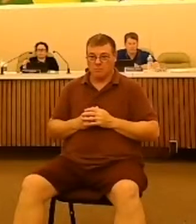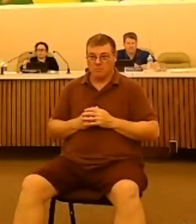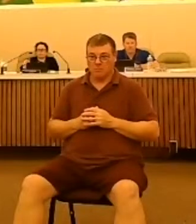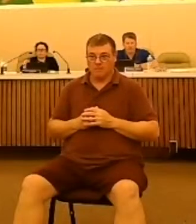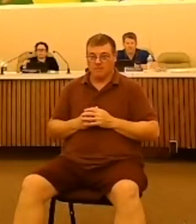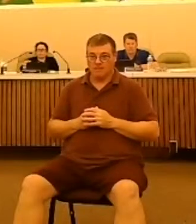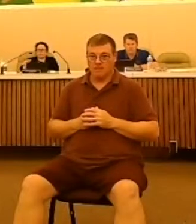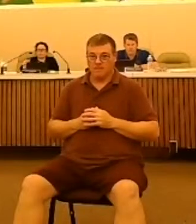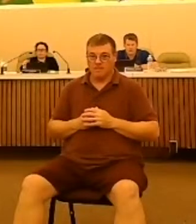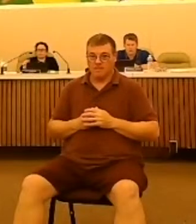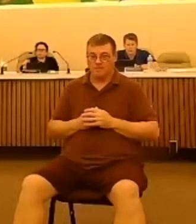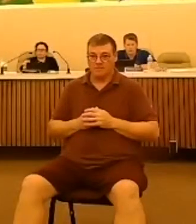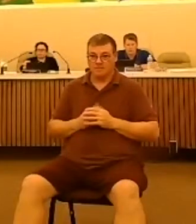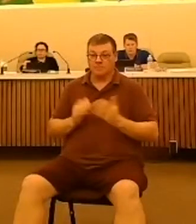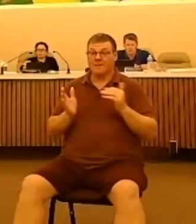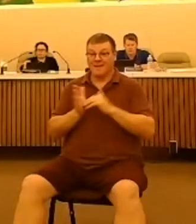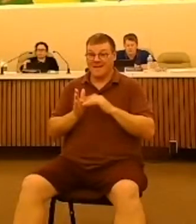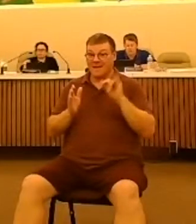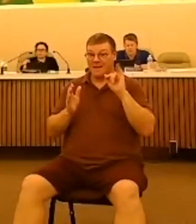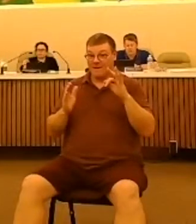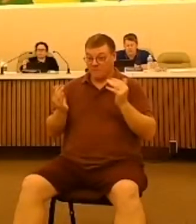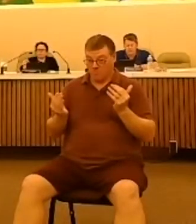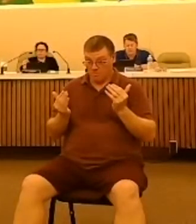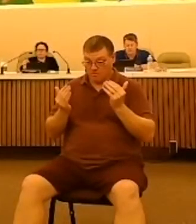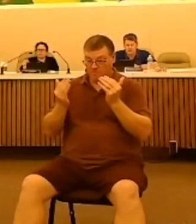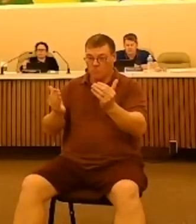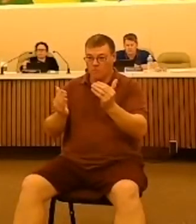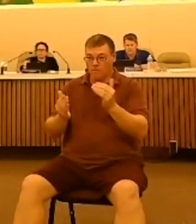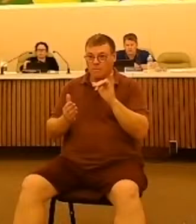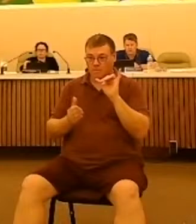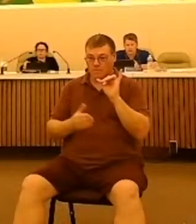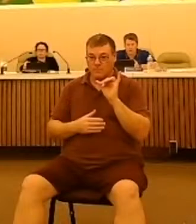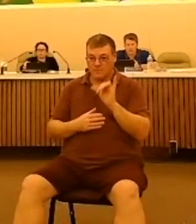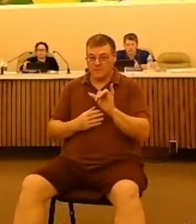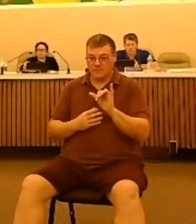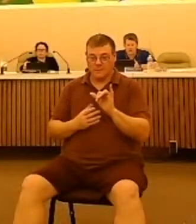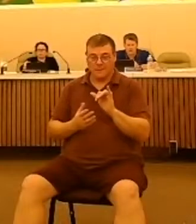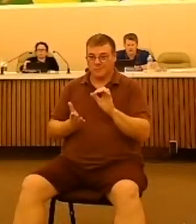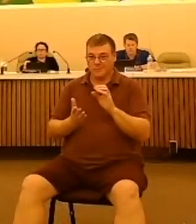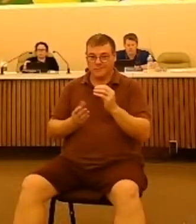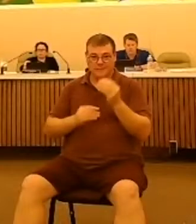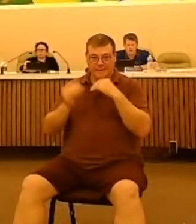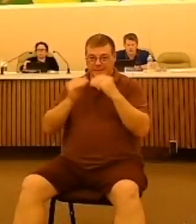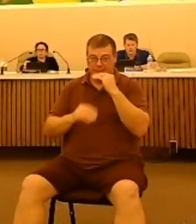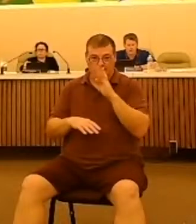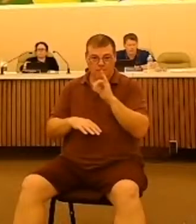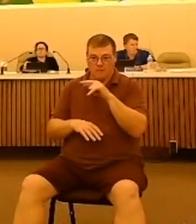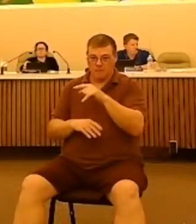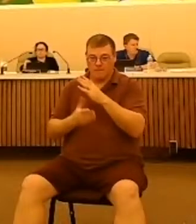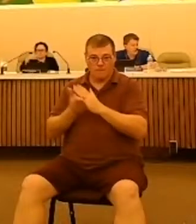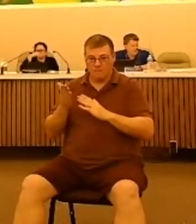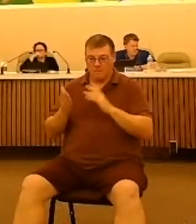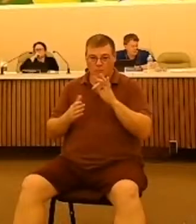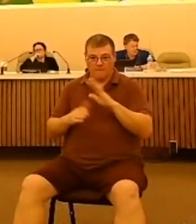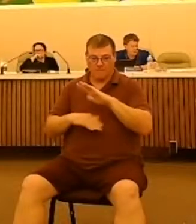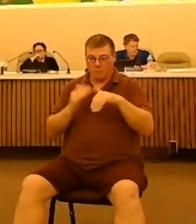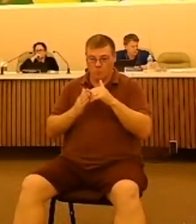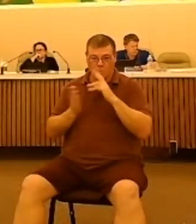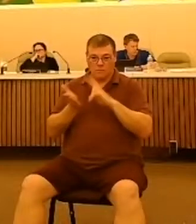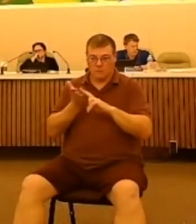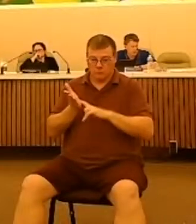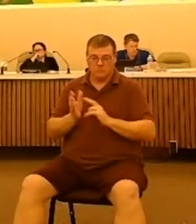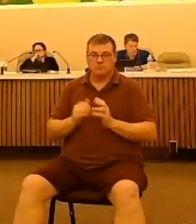Again, if we move forward with it, that kind of just gets eaten by them as part of the whole contract.